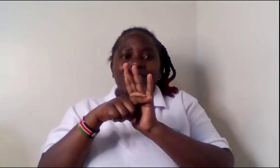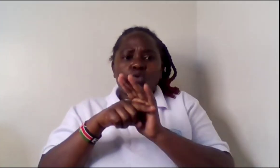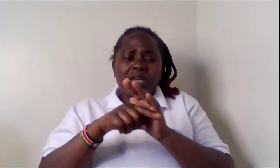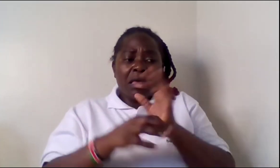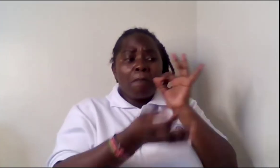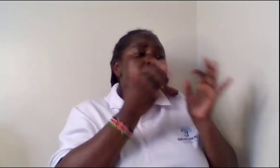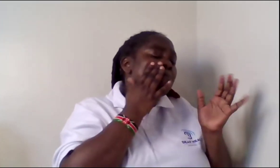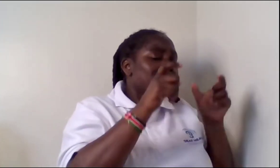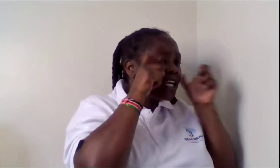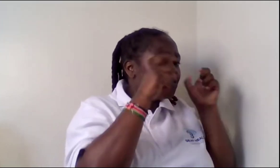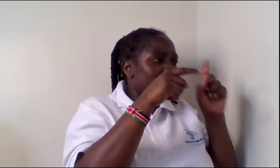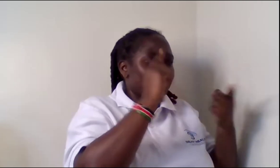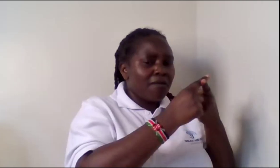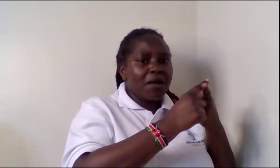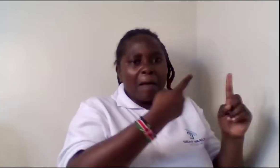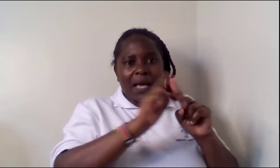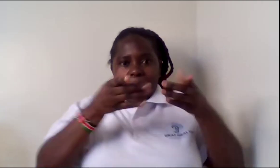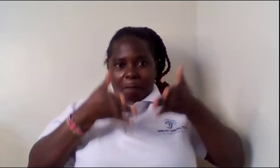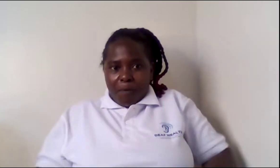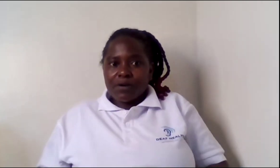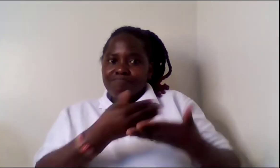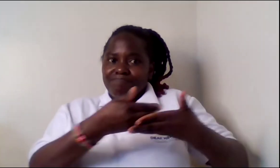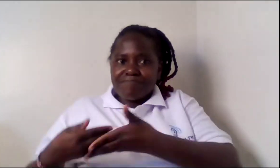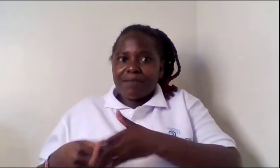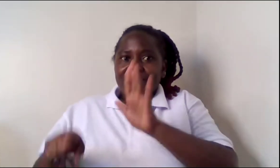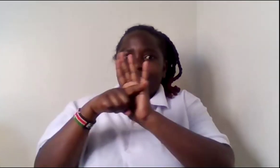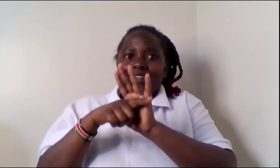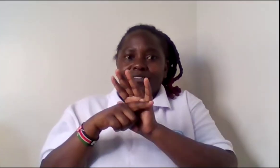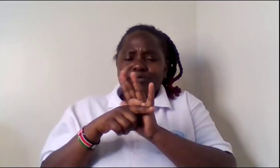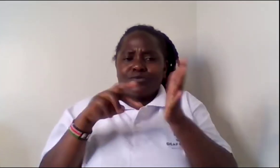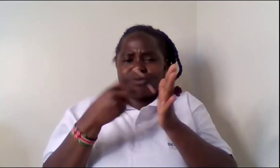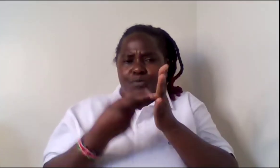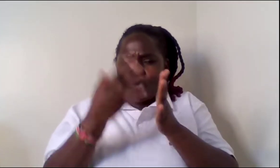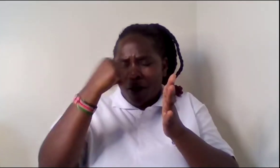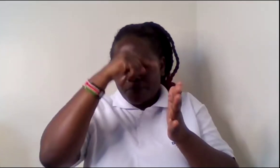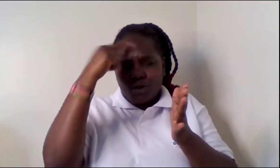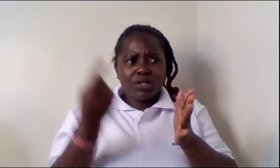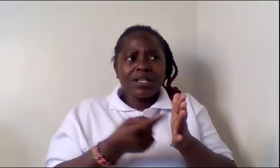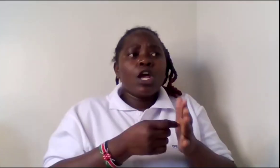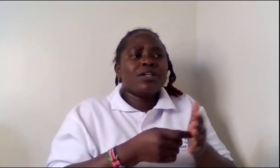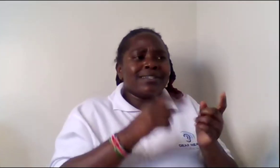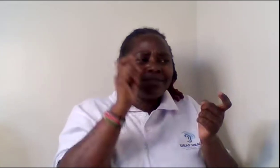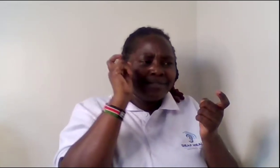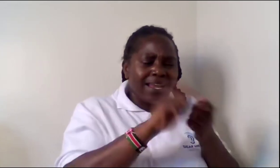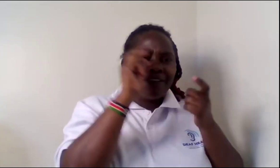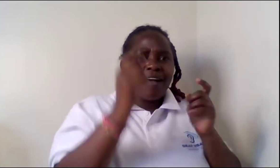early, we suppress the viral load. Almost, I think, 99% of babies